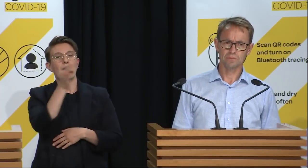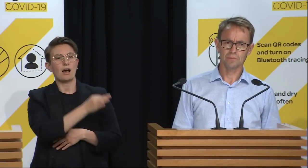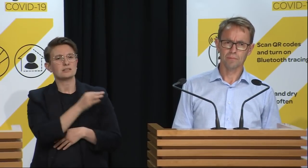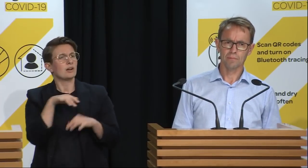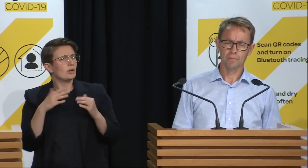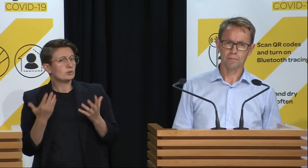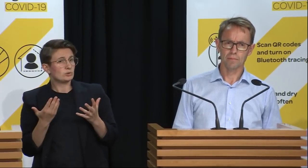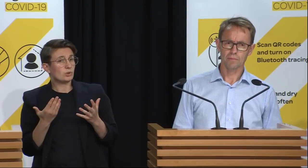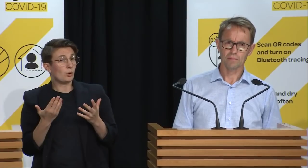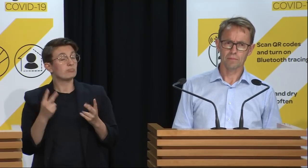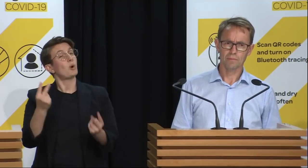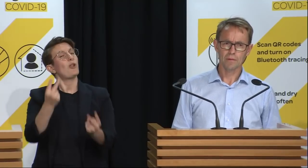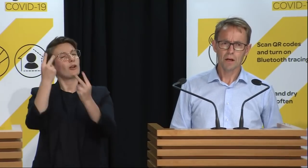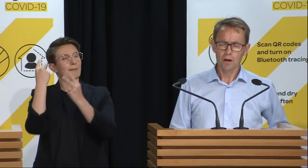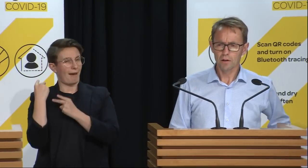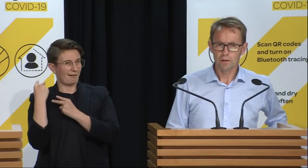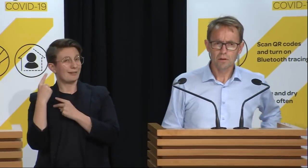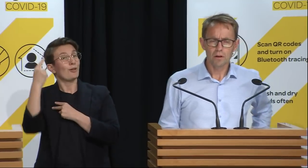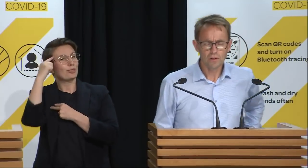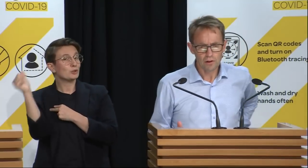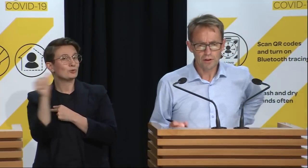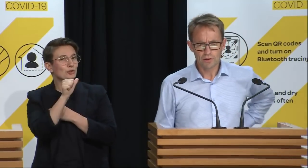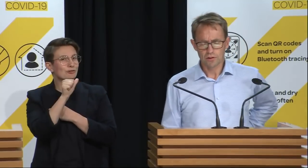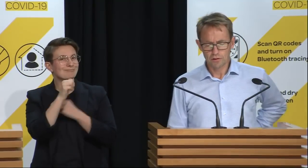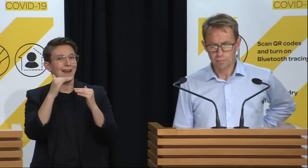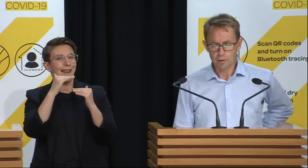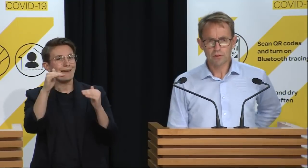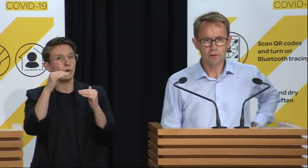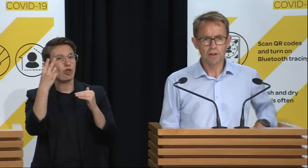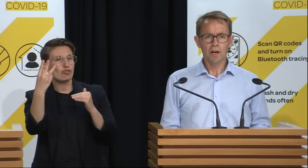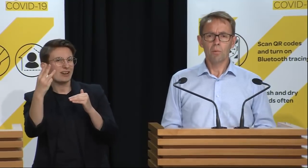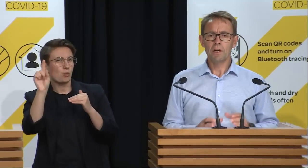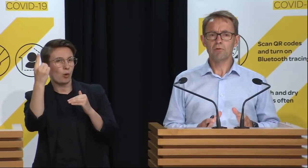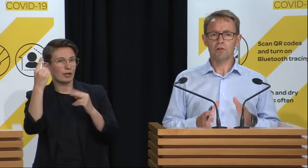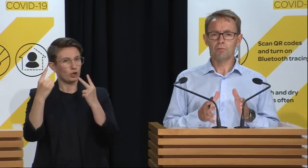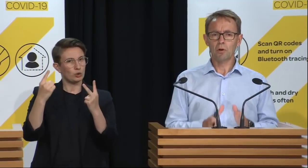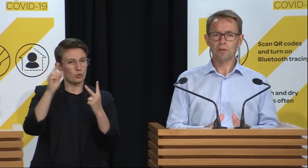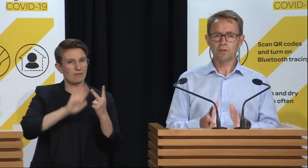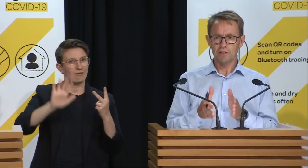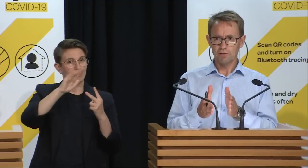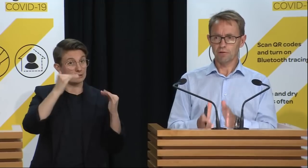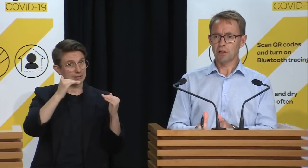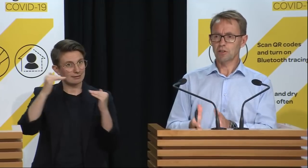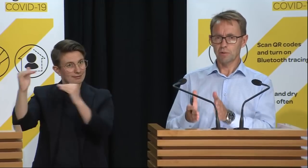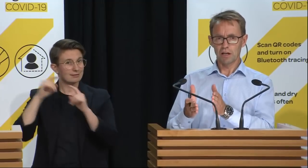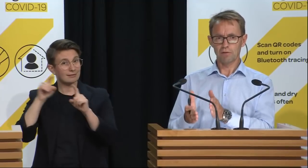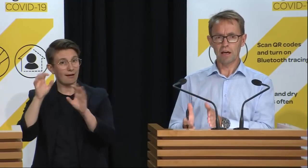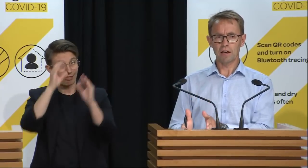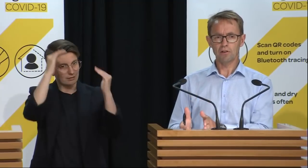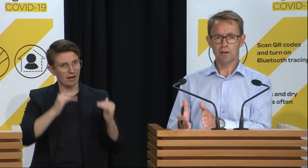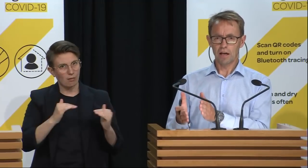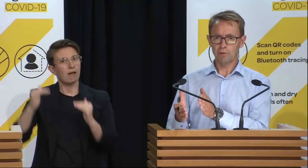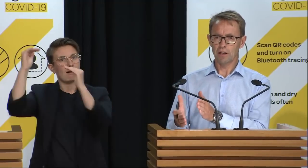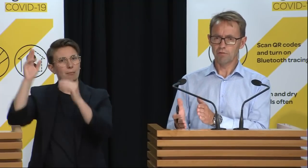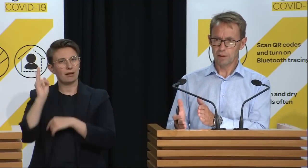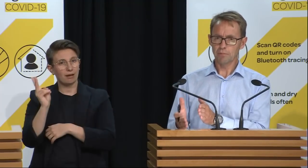to Cabinet that it move down alert levels when it did? I think, just as the Prime Minister said, we have responded to the information we have